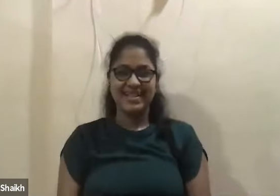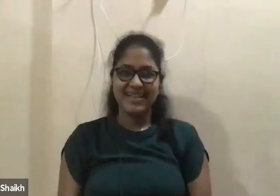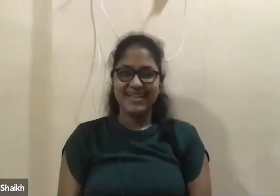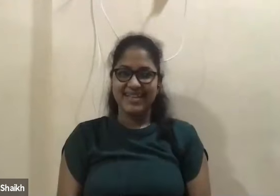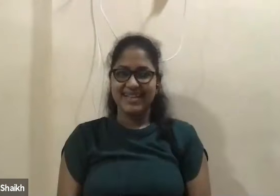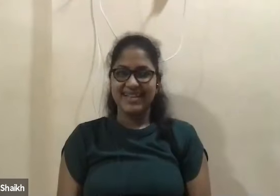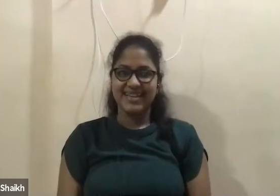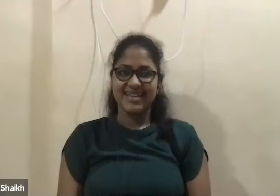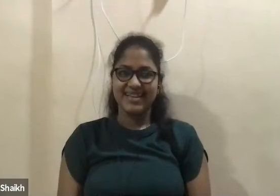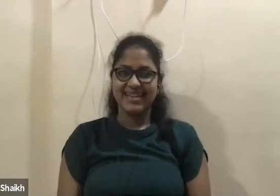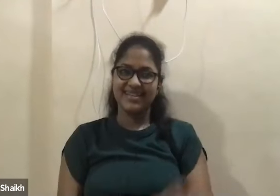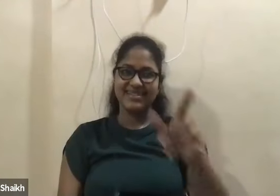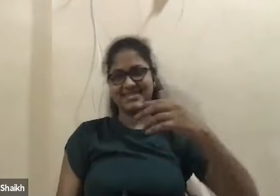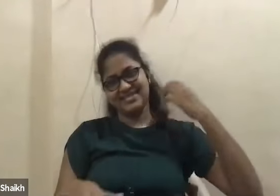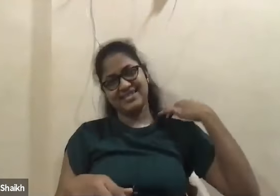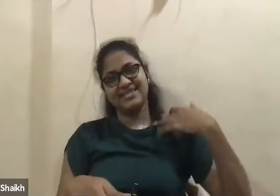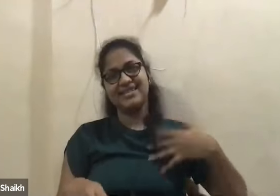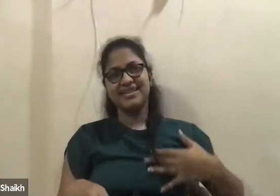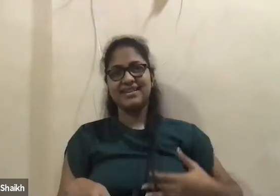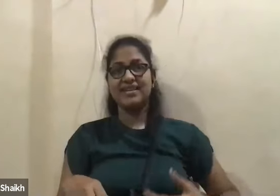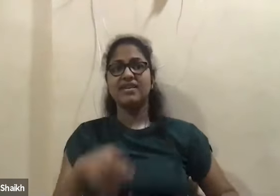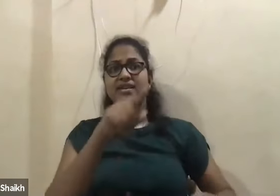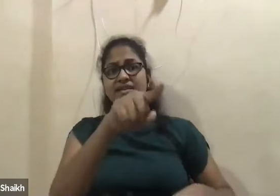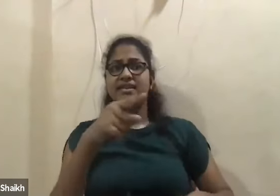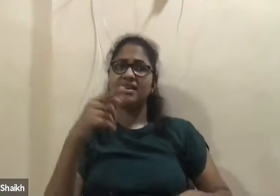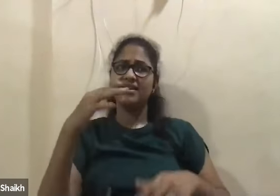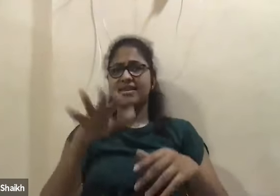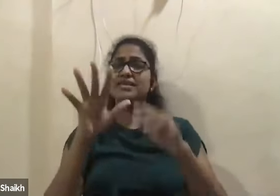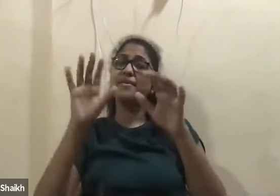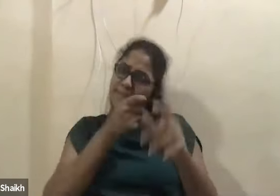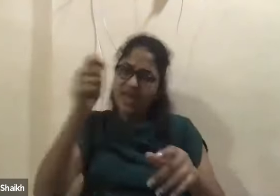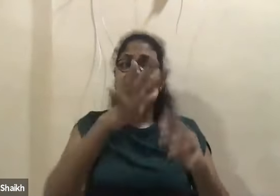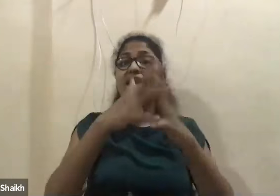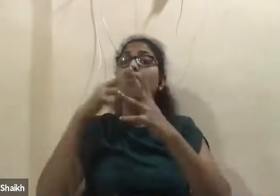Better not do it. Pay the stamp duty.